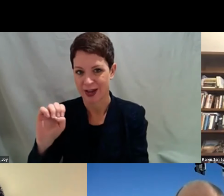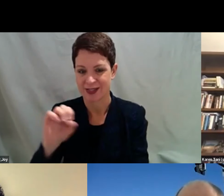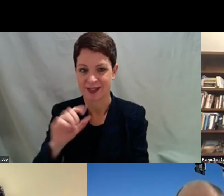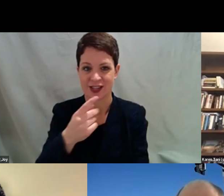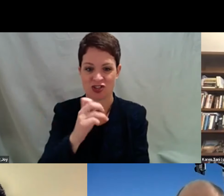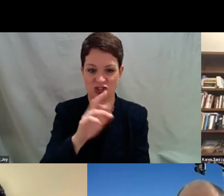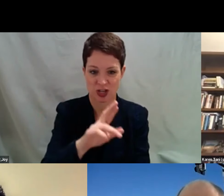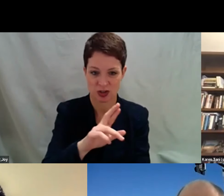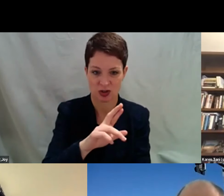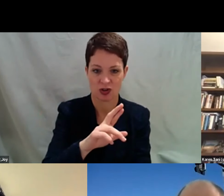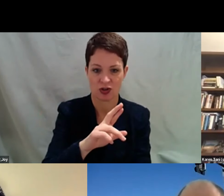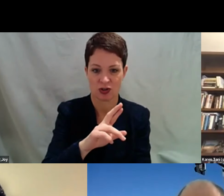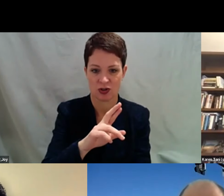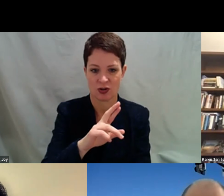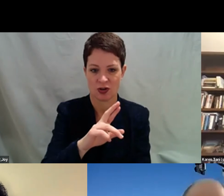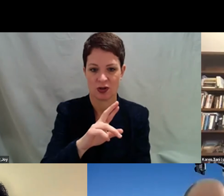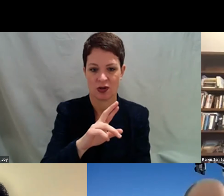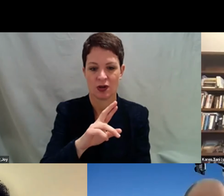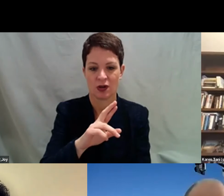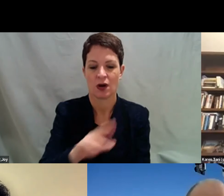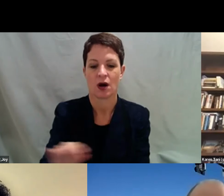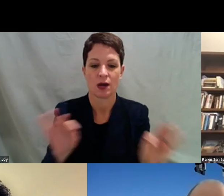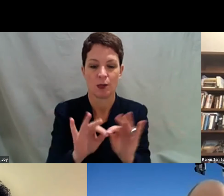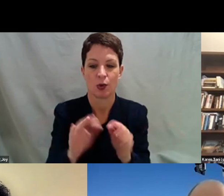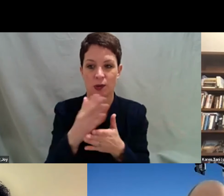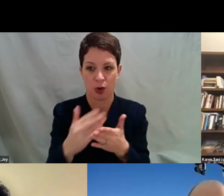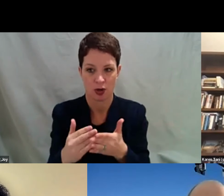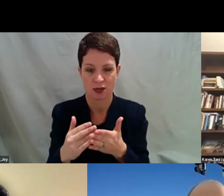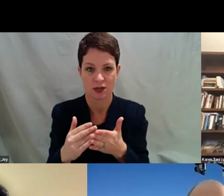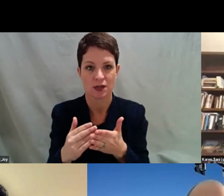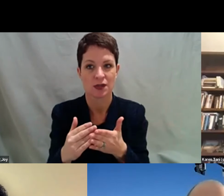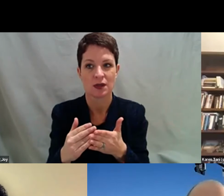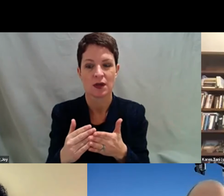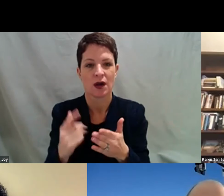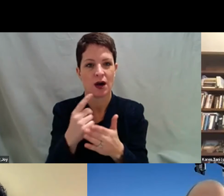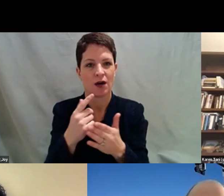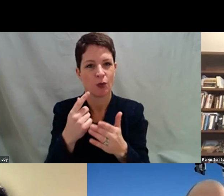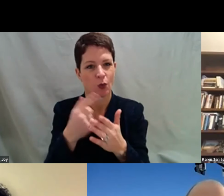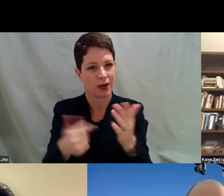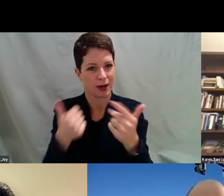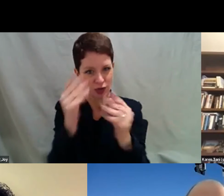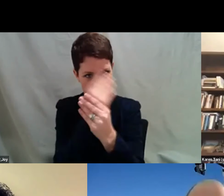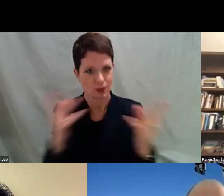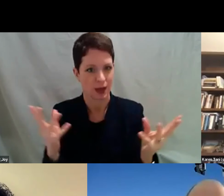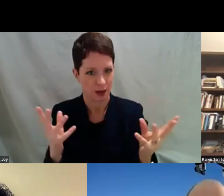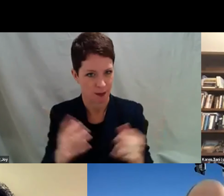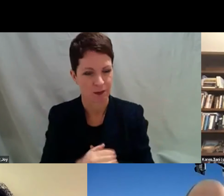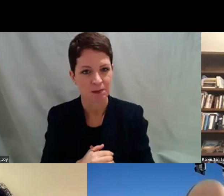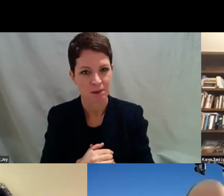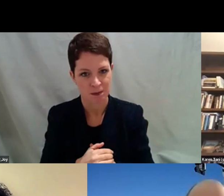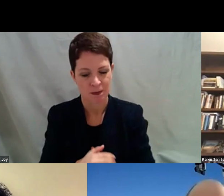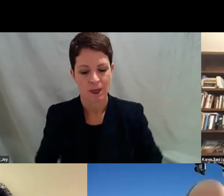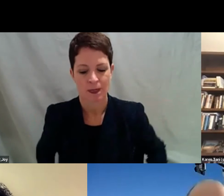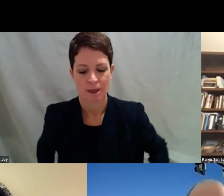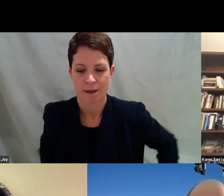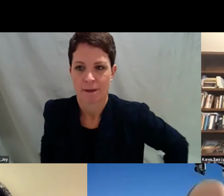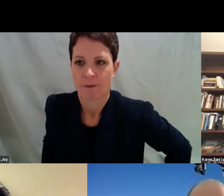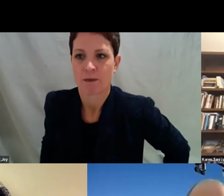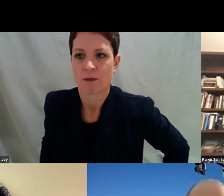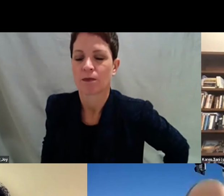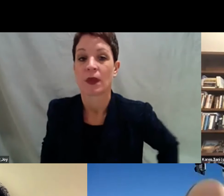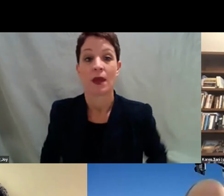gender are important parts of the story that I'm trying to tell. One thing is that